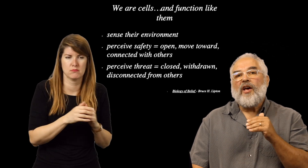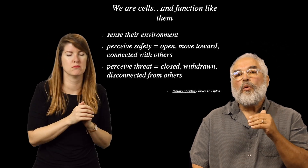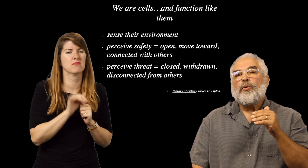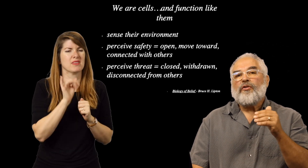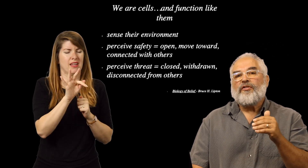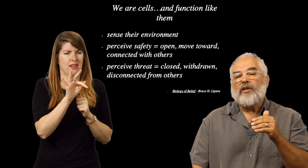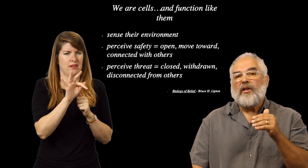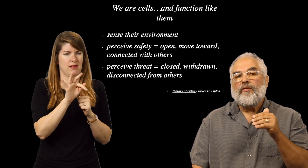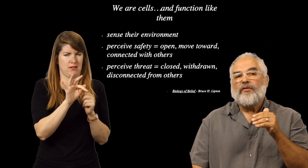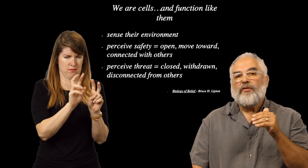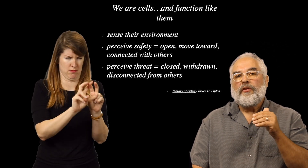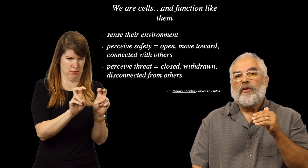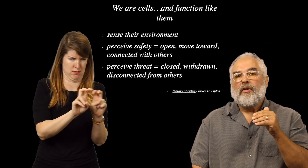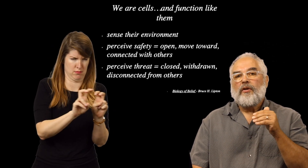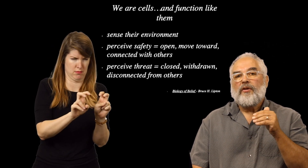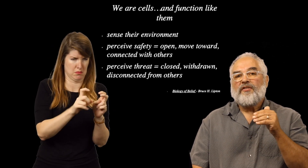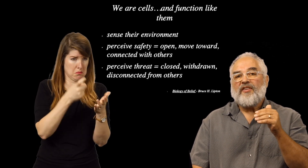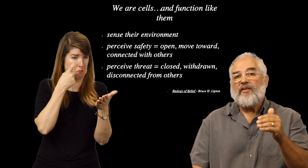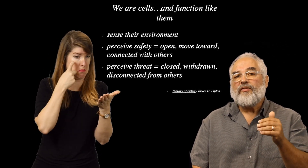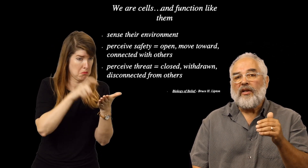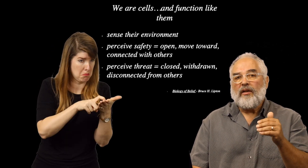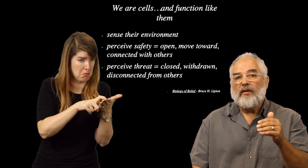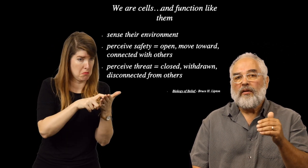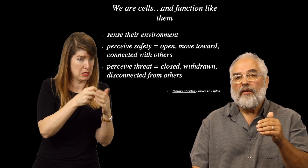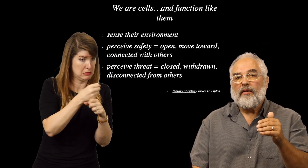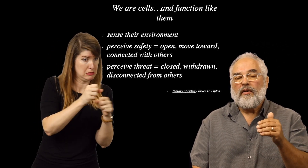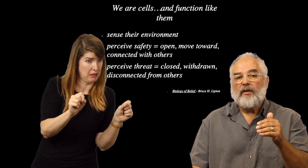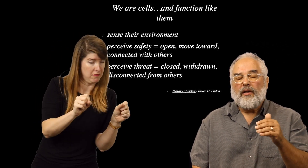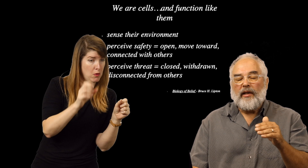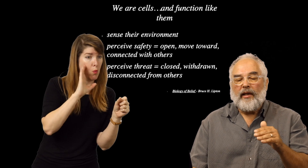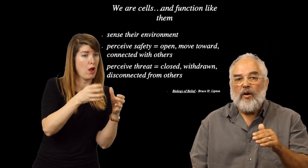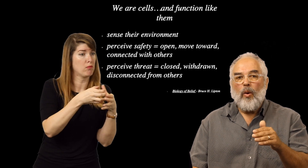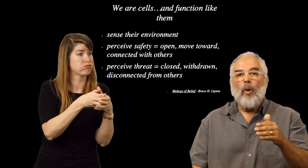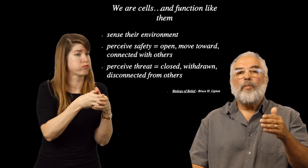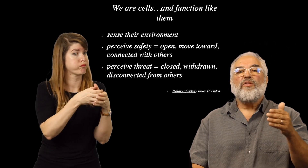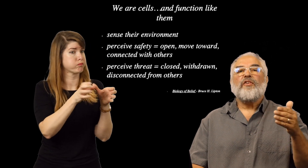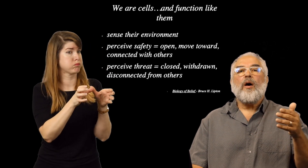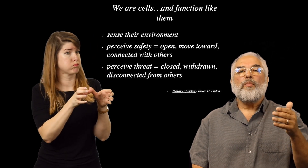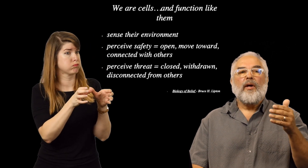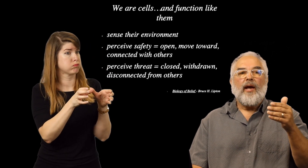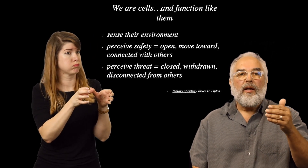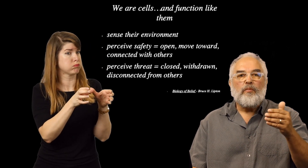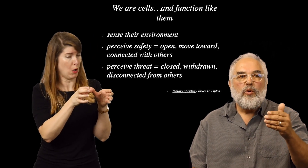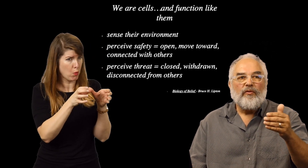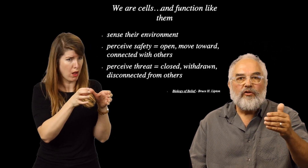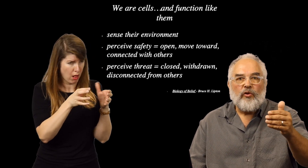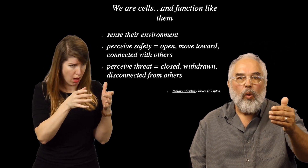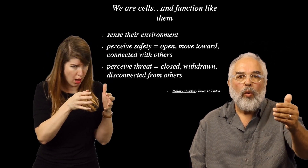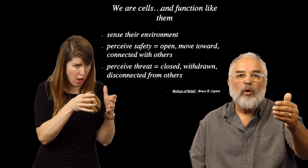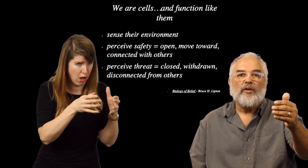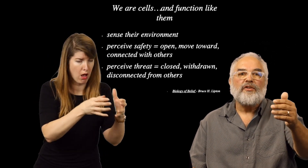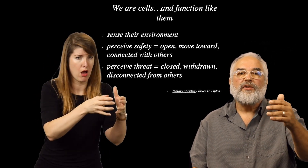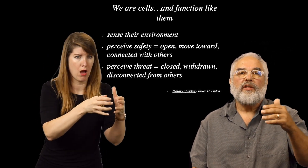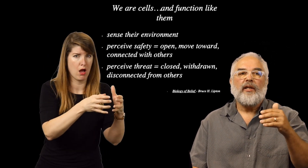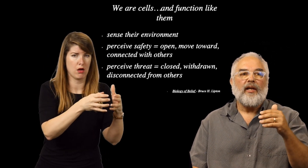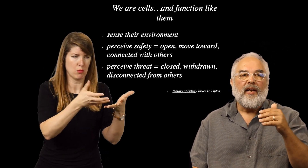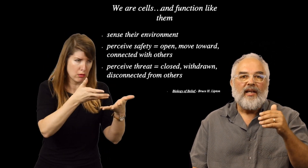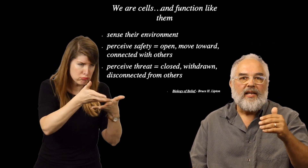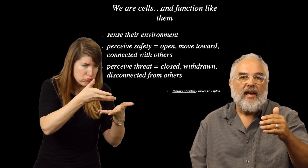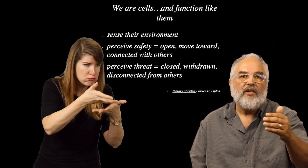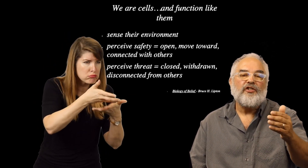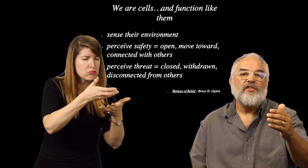If a cell perceives safety, it opens up and it moves towards,